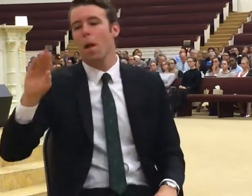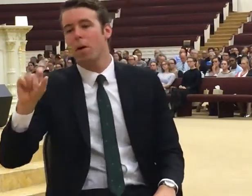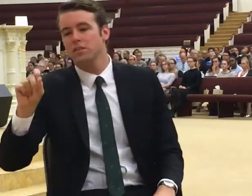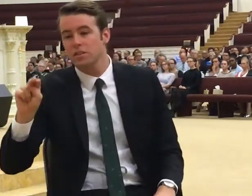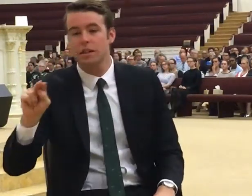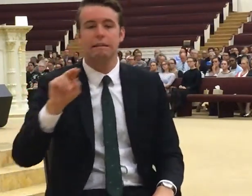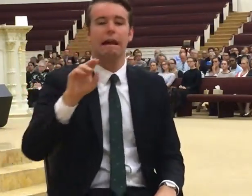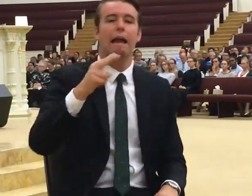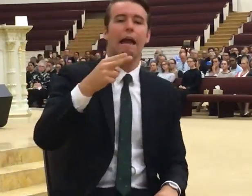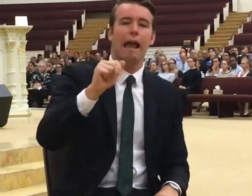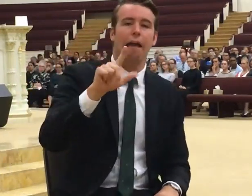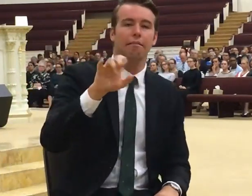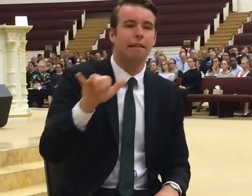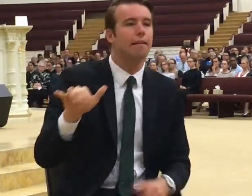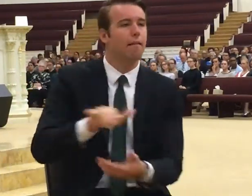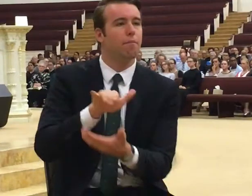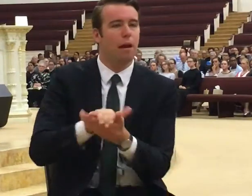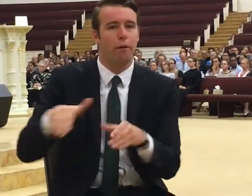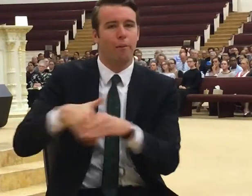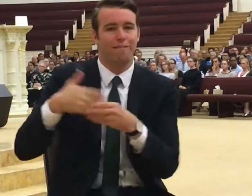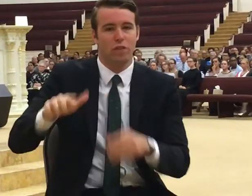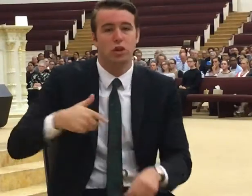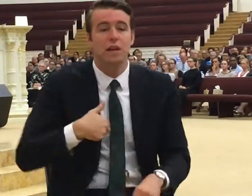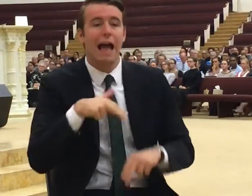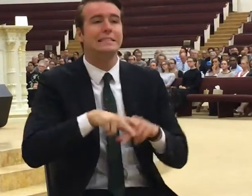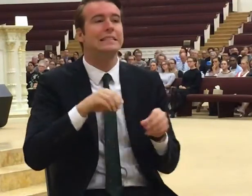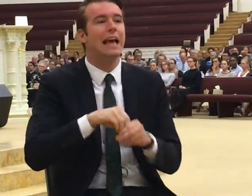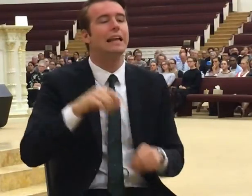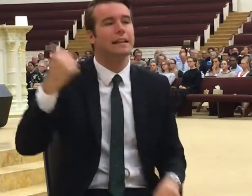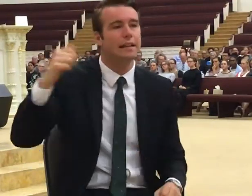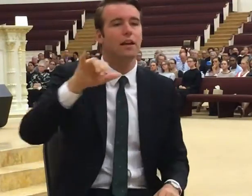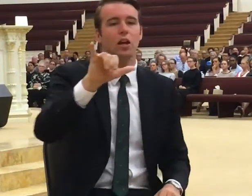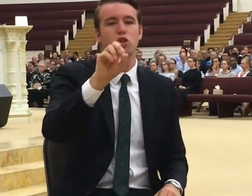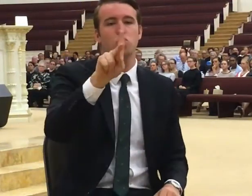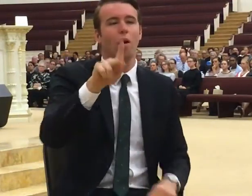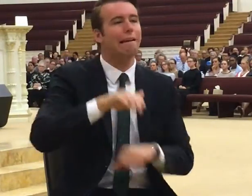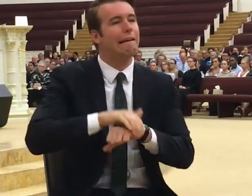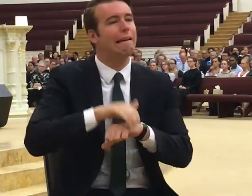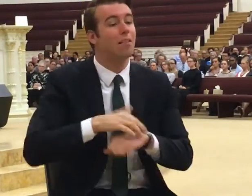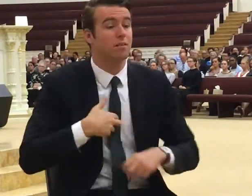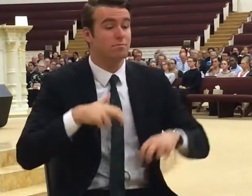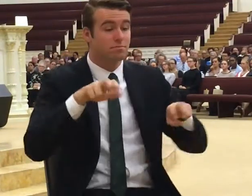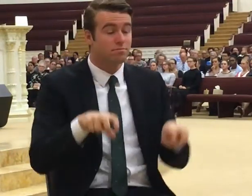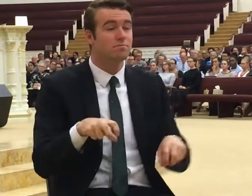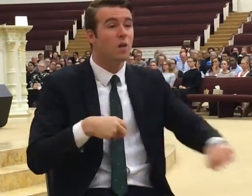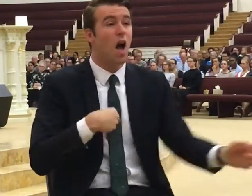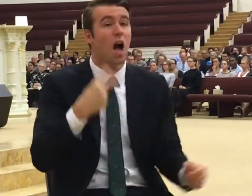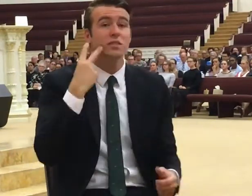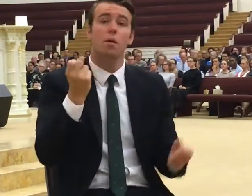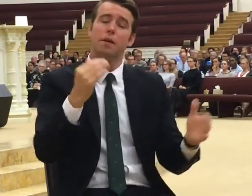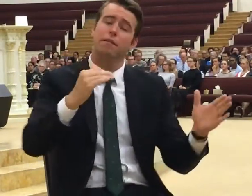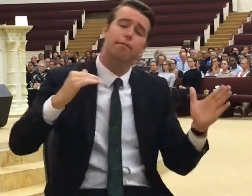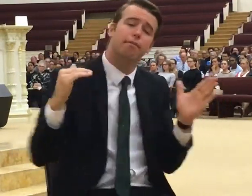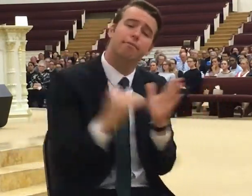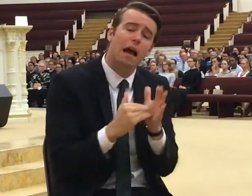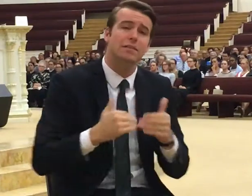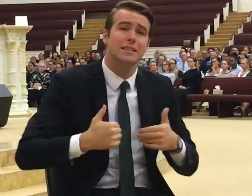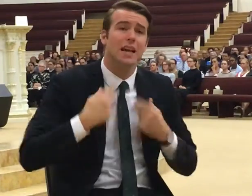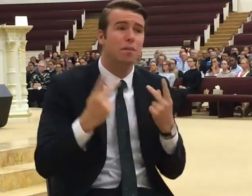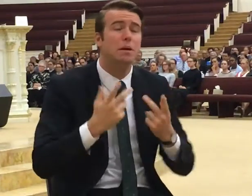Haley's wedding, I sat with John and Sherry Hemus as literally thousands of young people